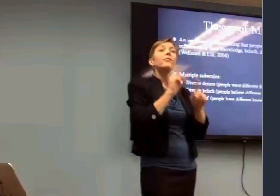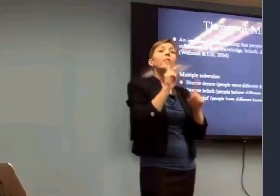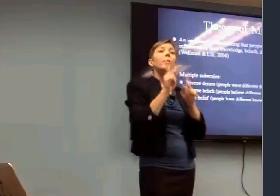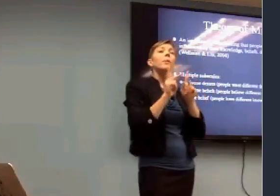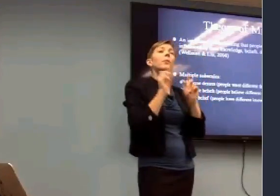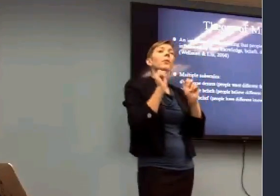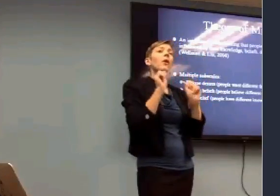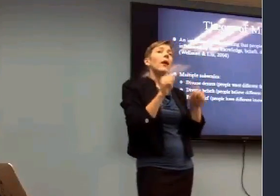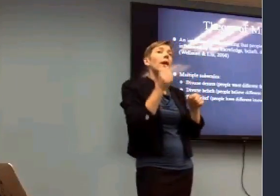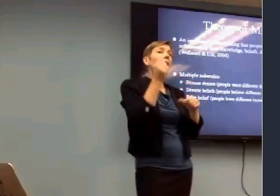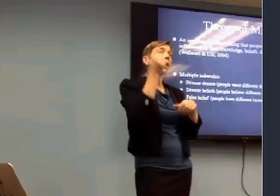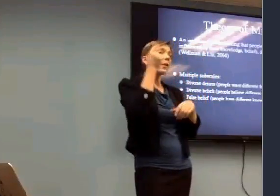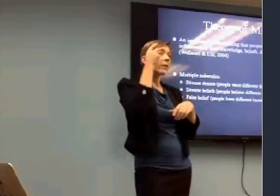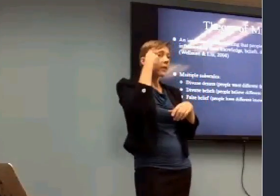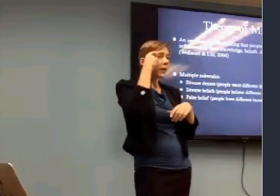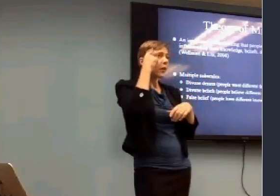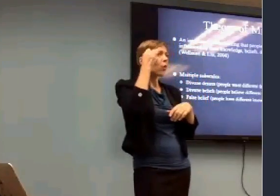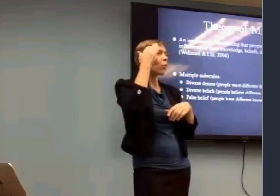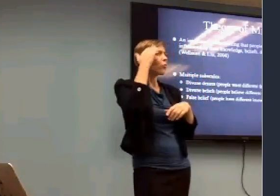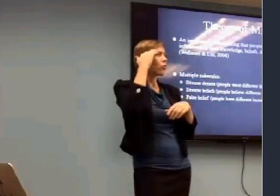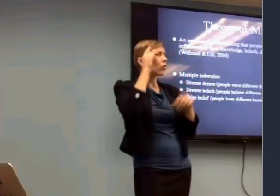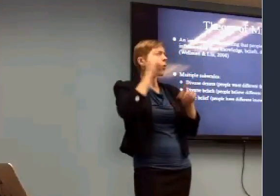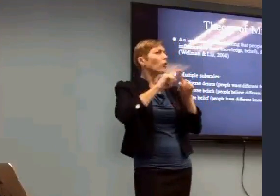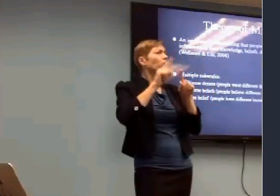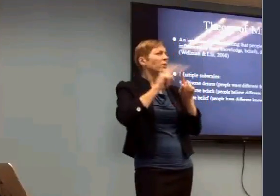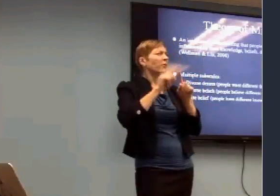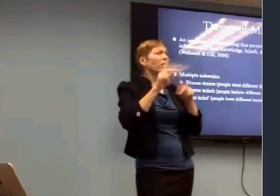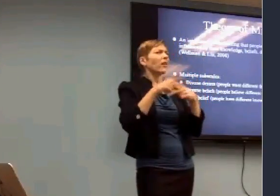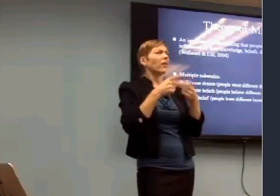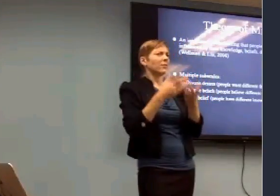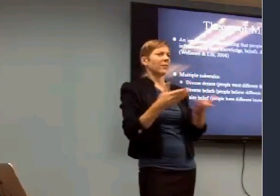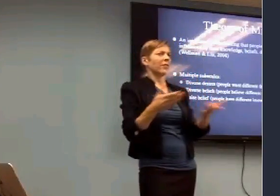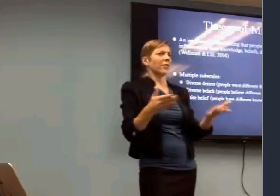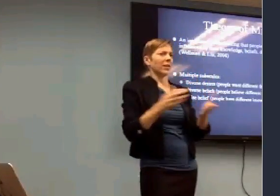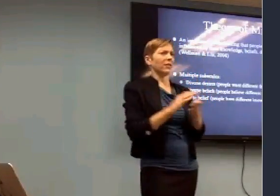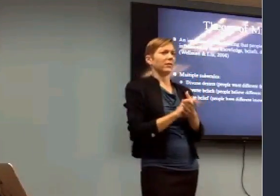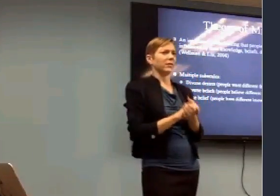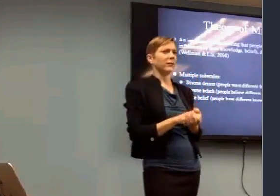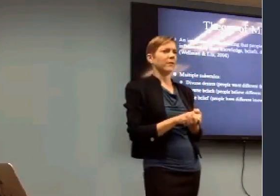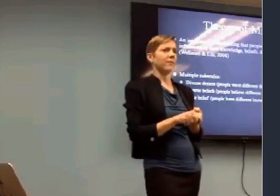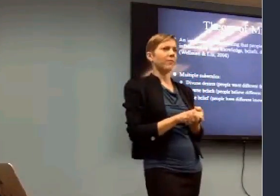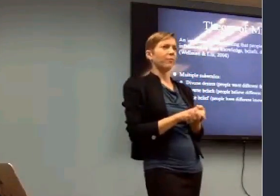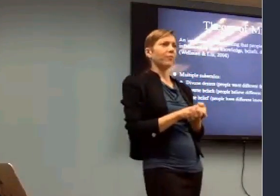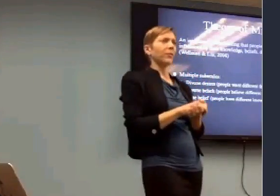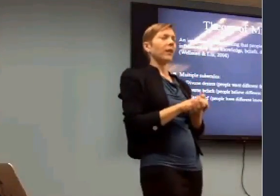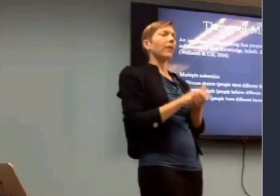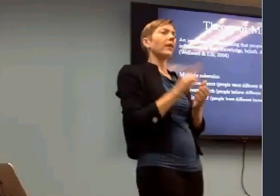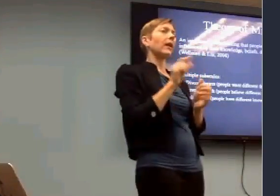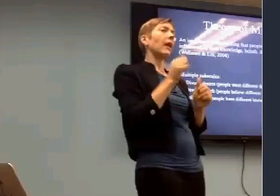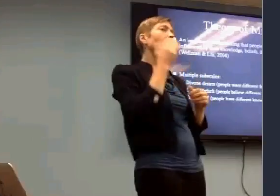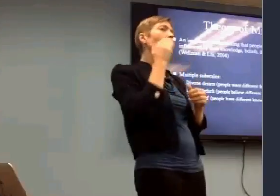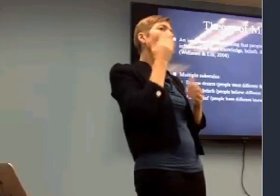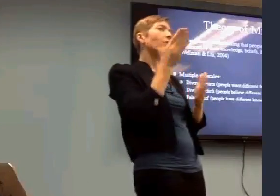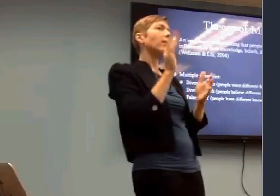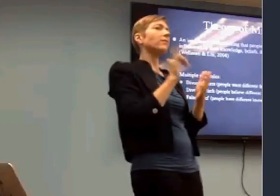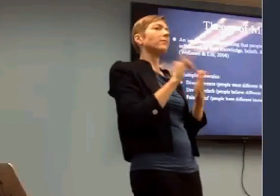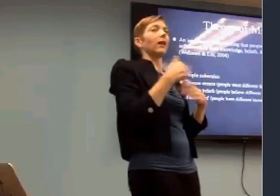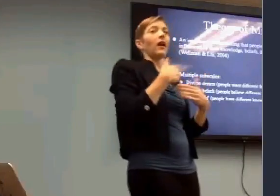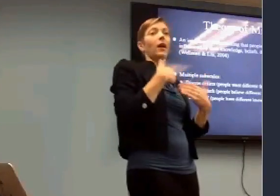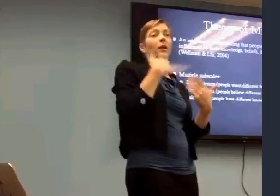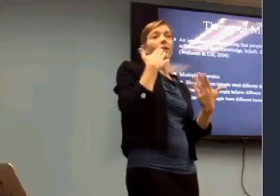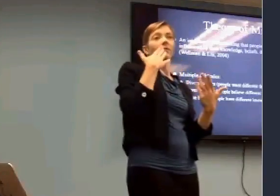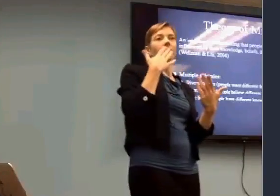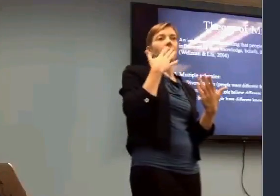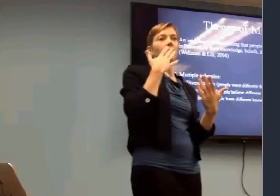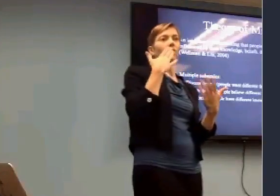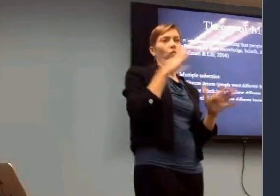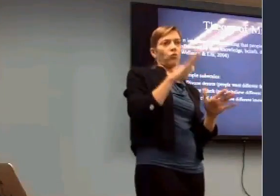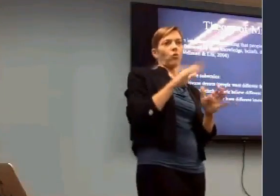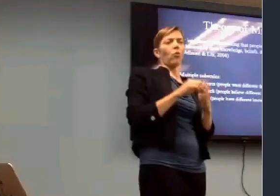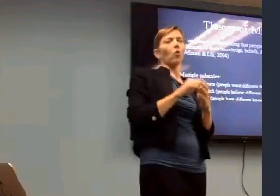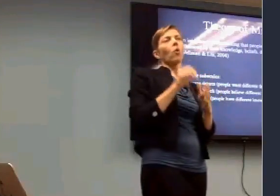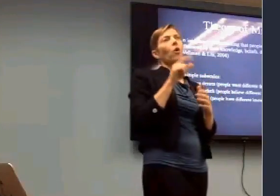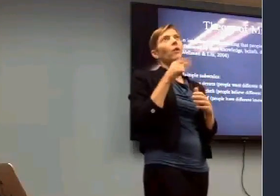The understanding that people can think or know different kinds of things than one does, and know that